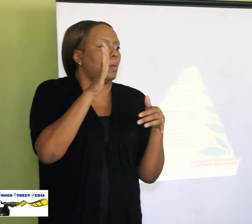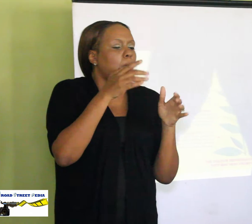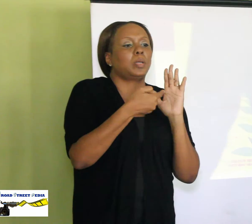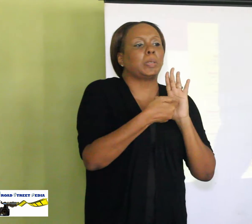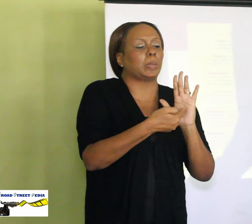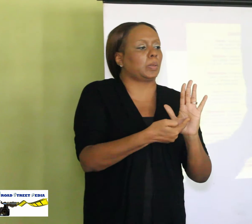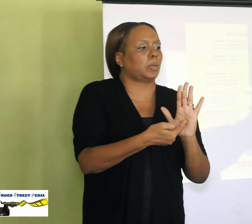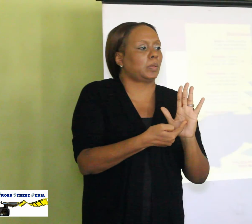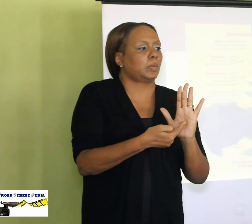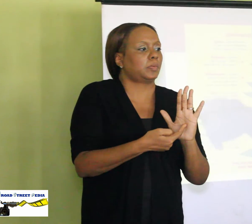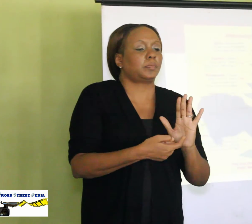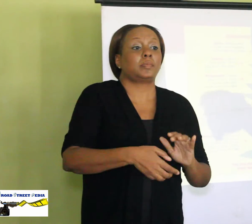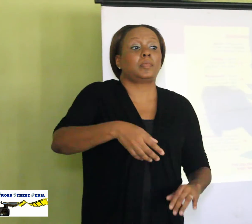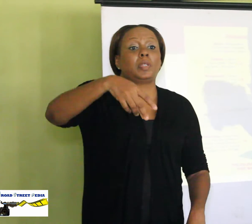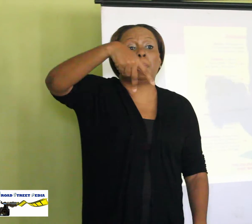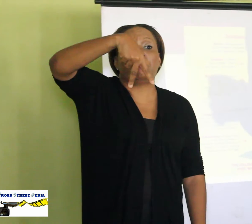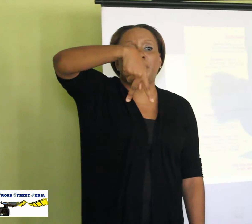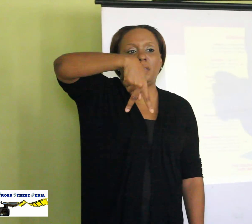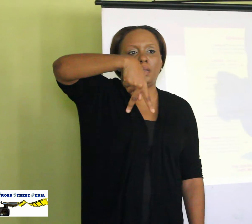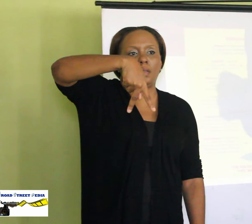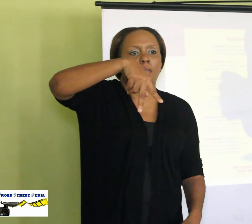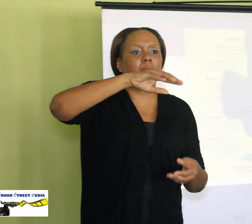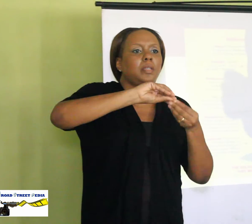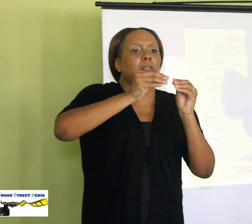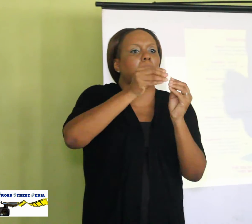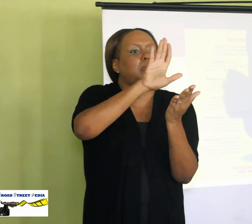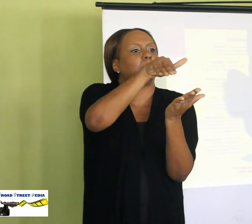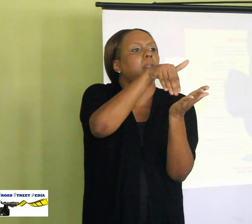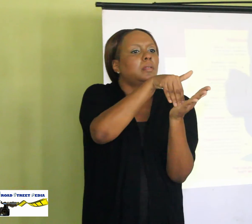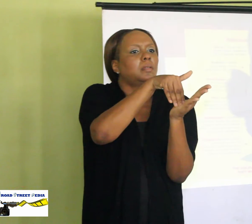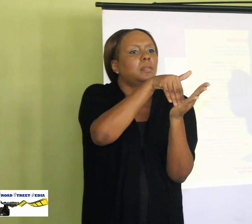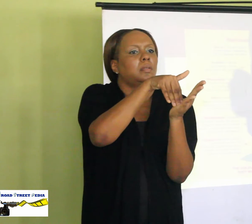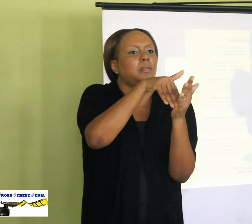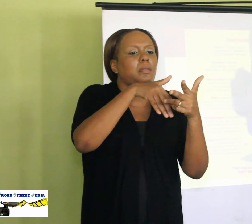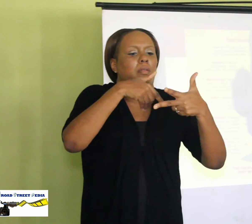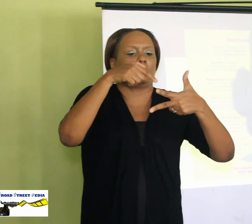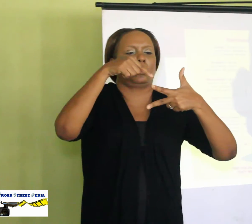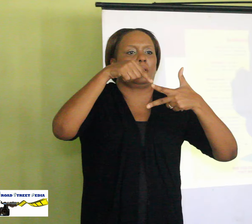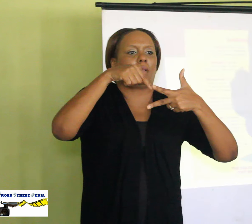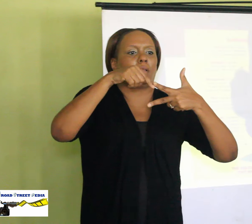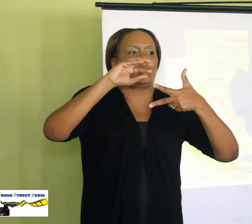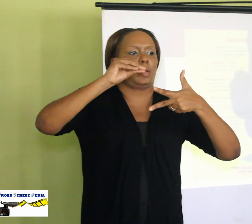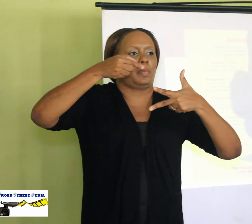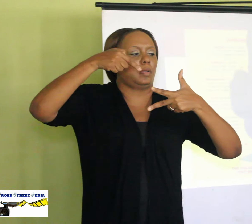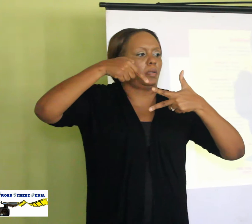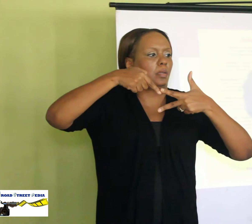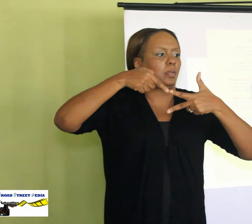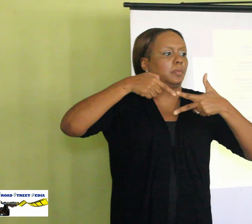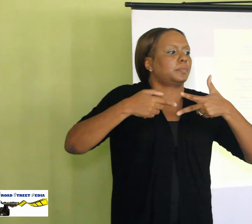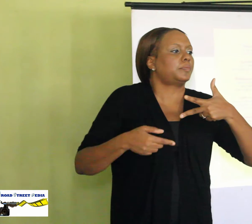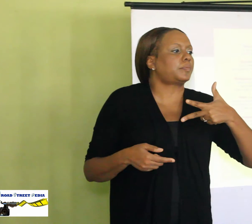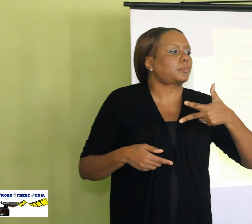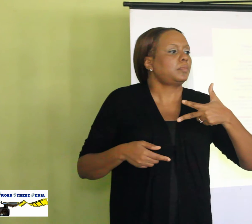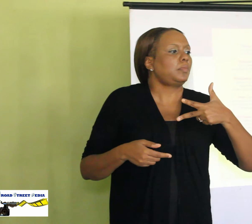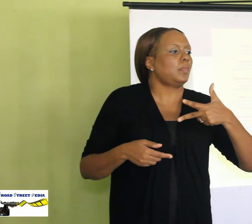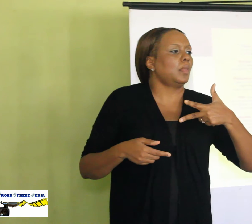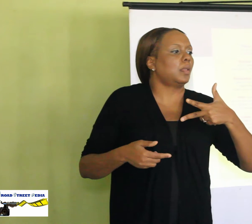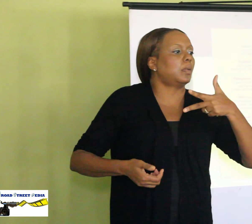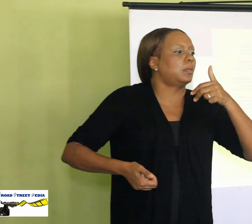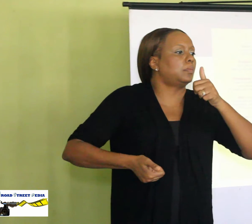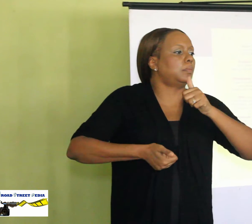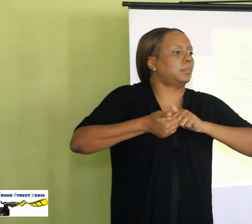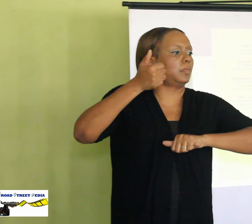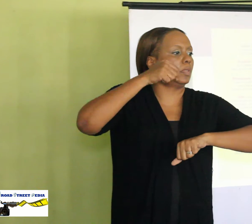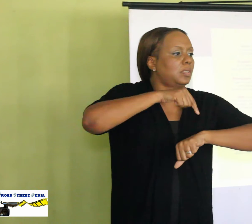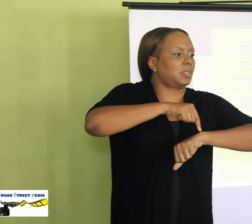for the P, which is the number in the middle, you will choose a fertilizer that the number is a large number, and most time if